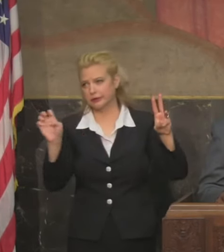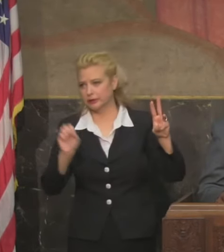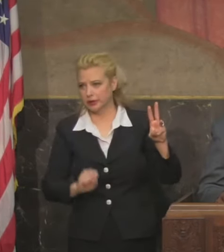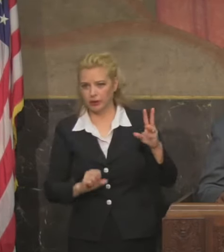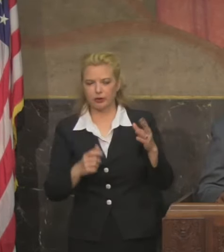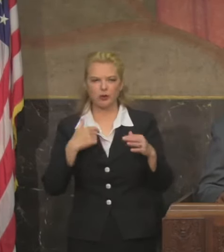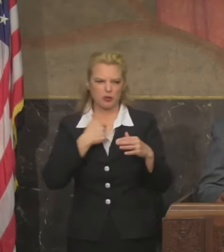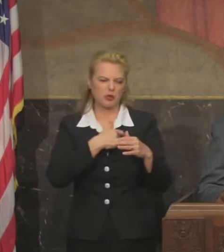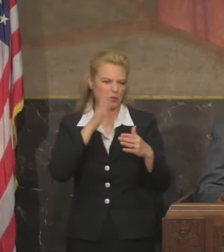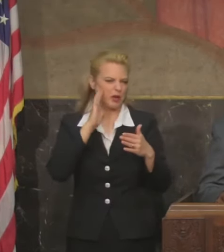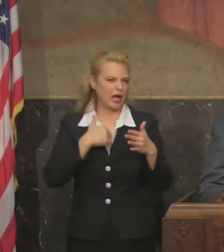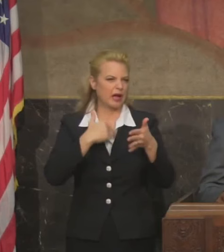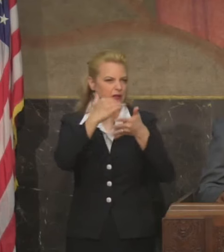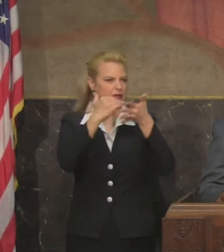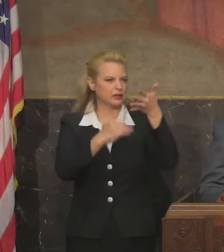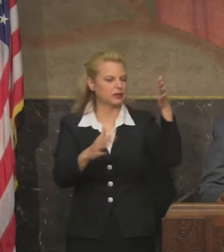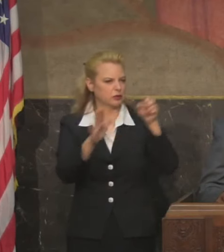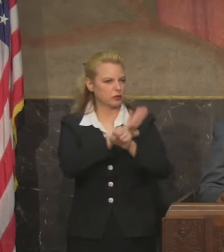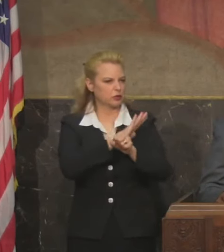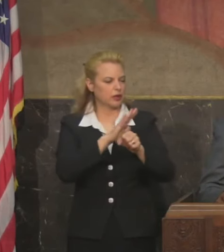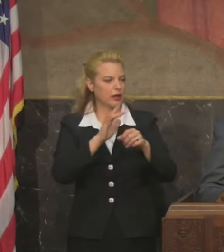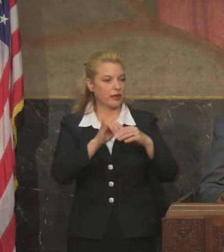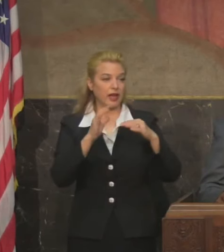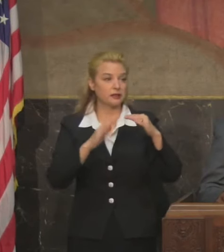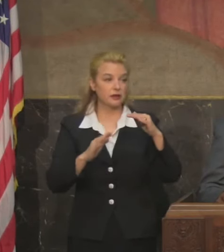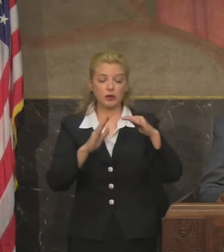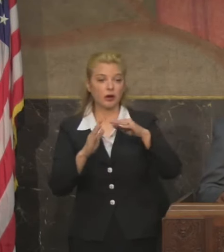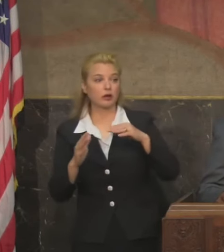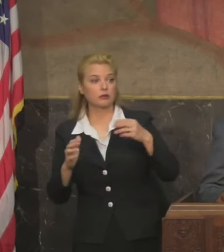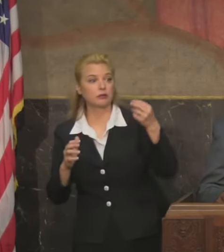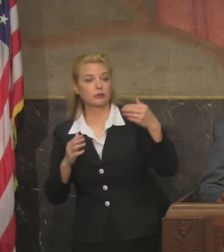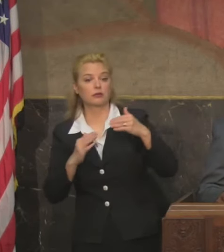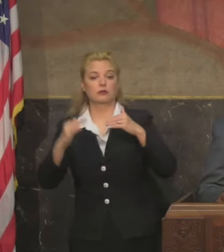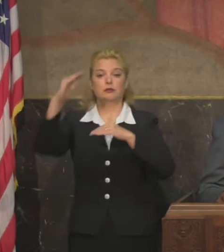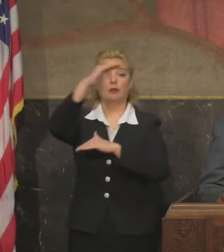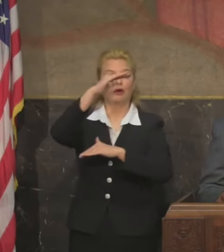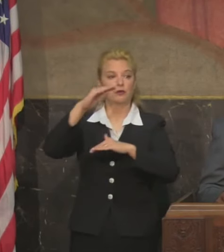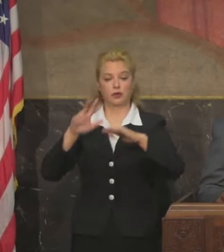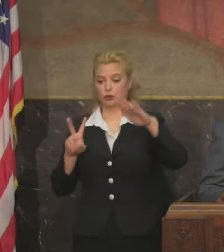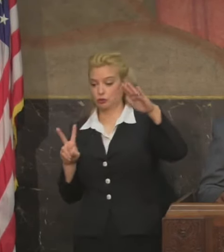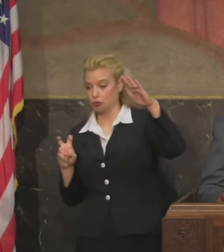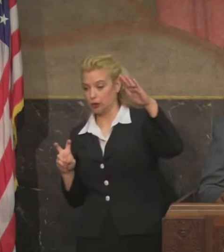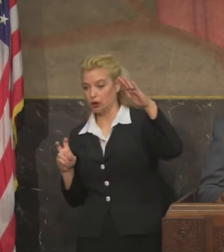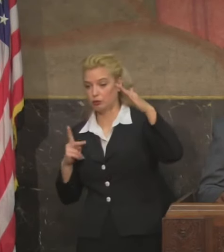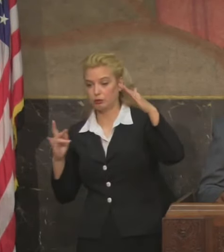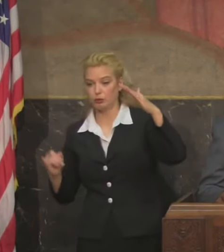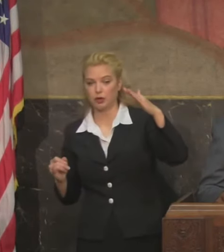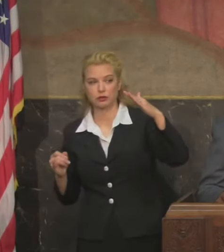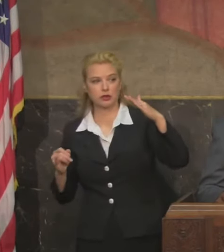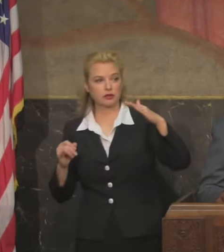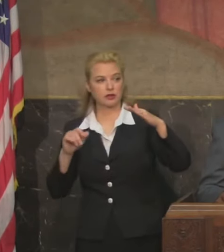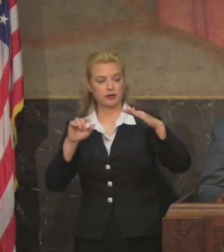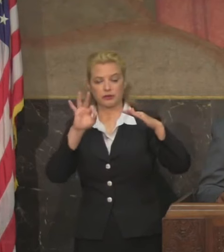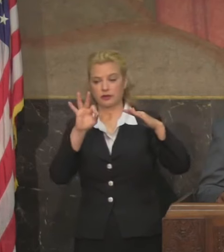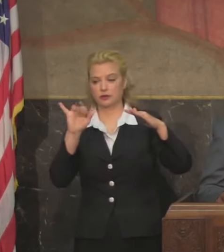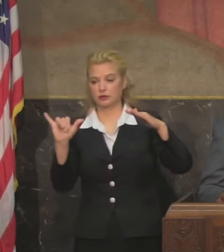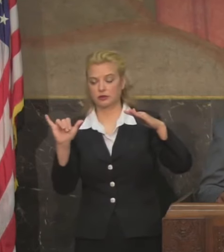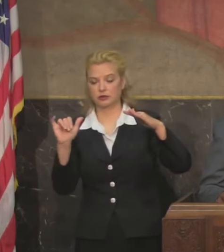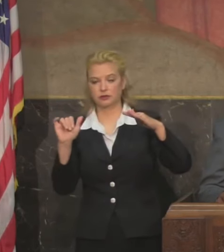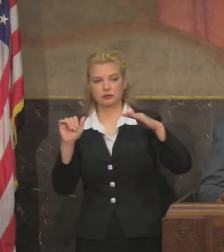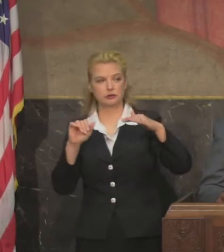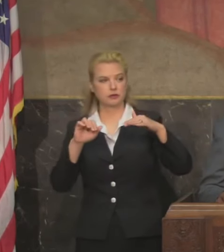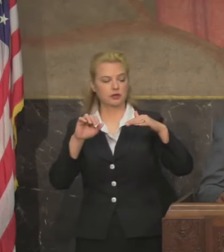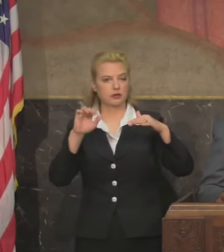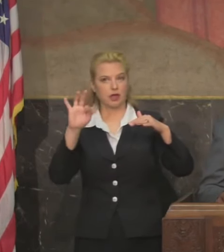23 projects, and that's above and beyond the 200 projects that are going to go out the door in fiscal year 18-19, and that